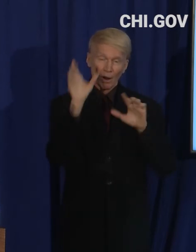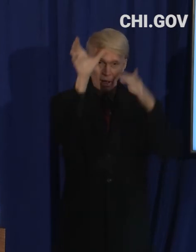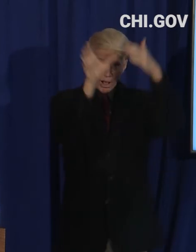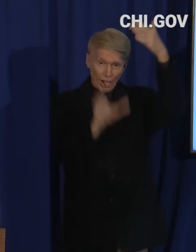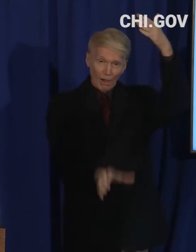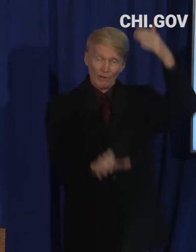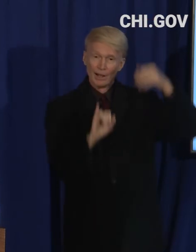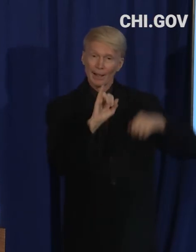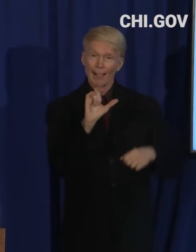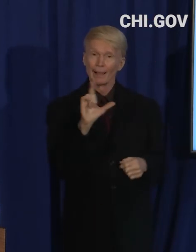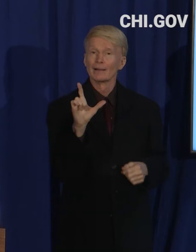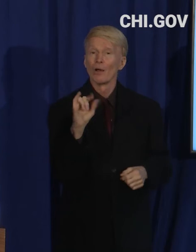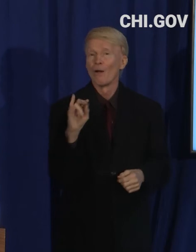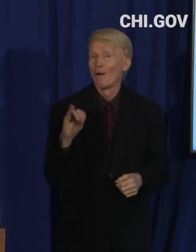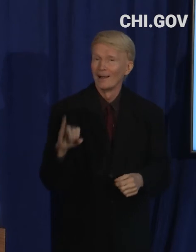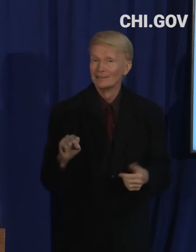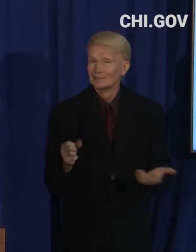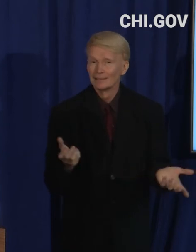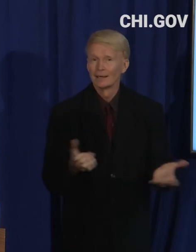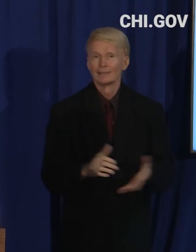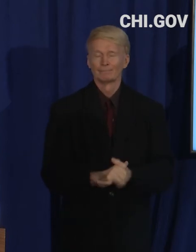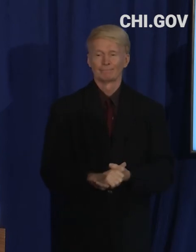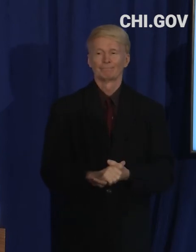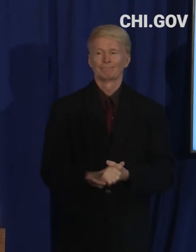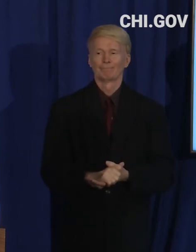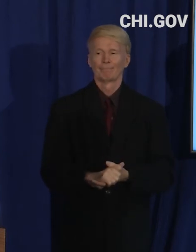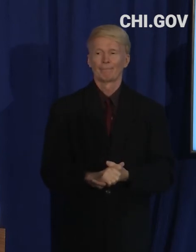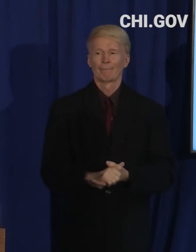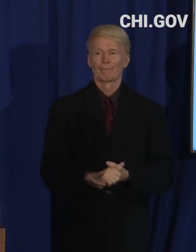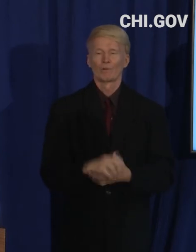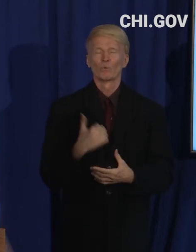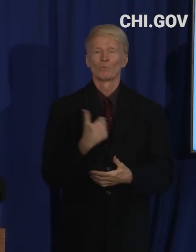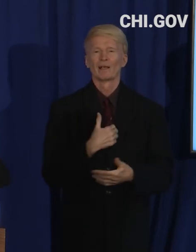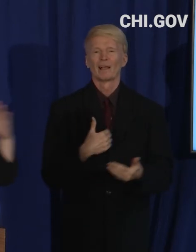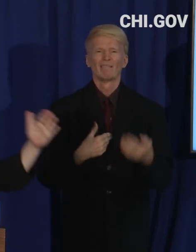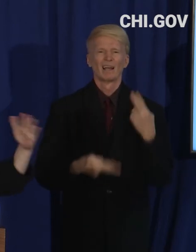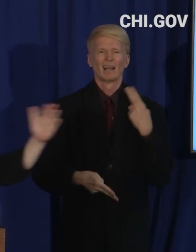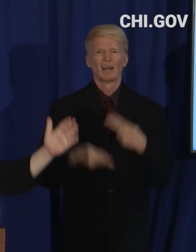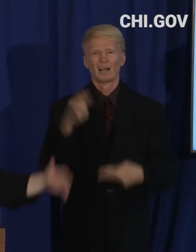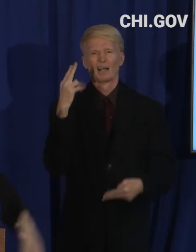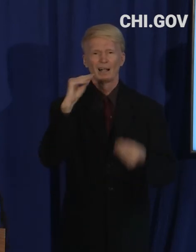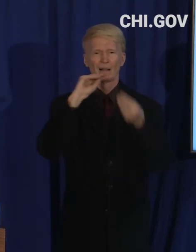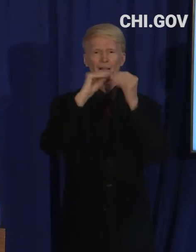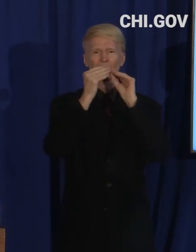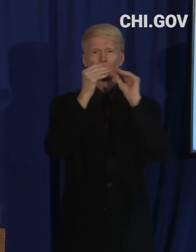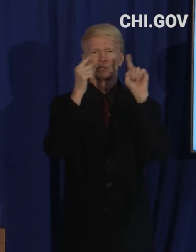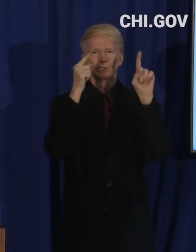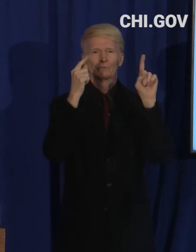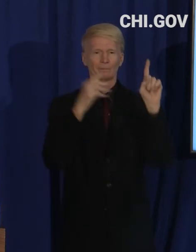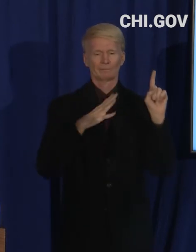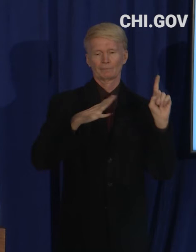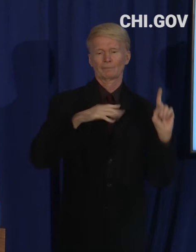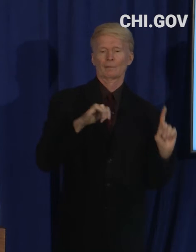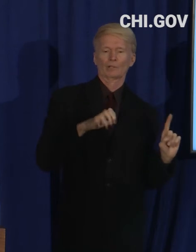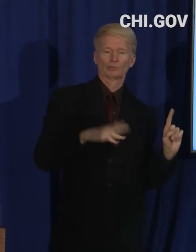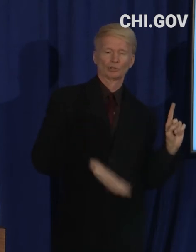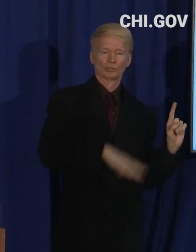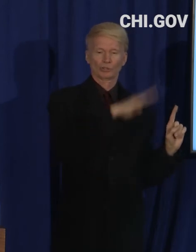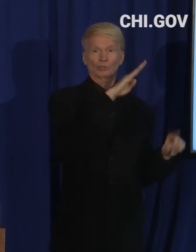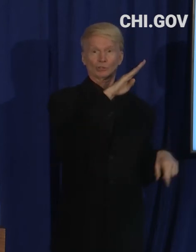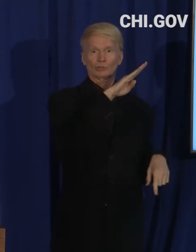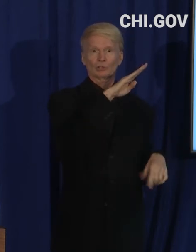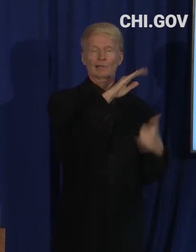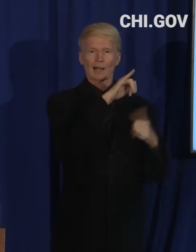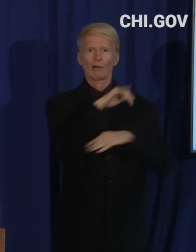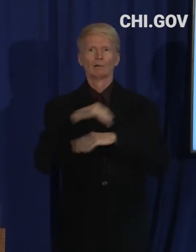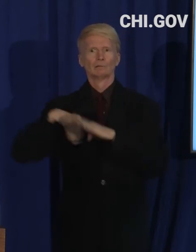Illinois. You probably saw that we've hit the highest rate since that first surge early on, and